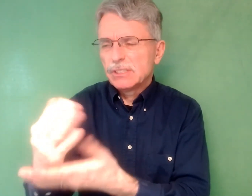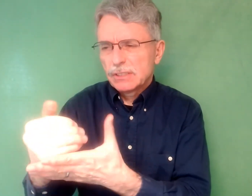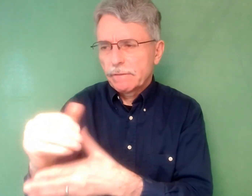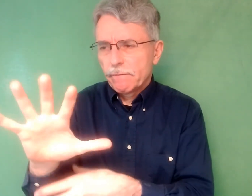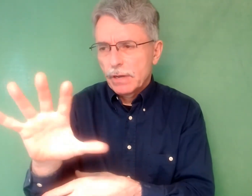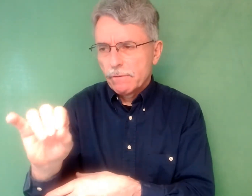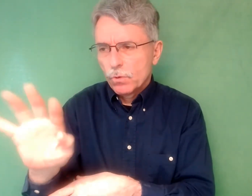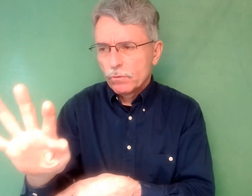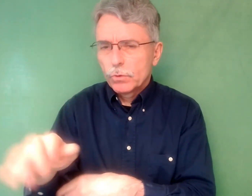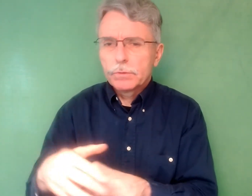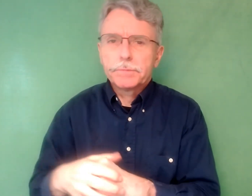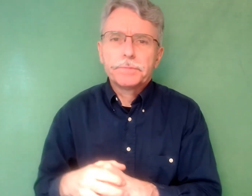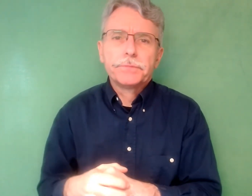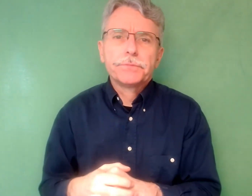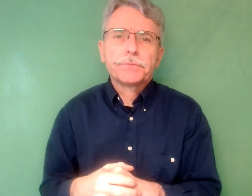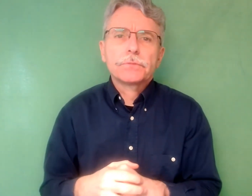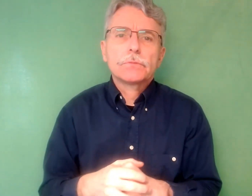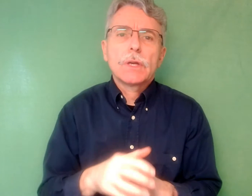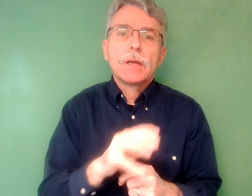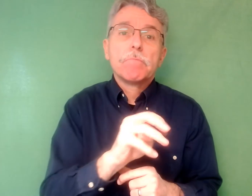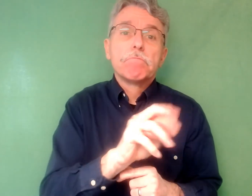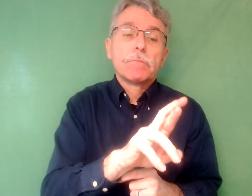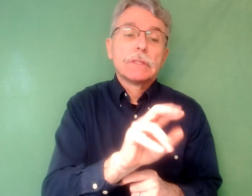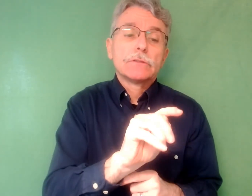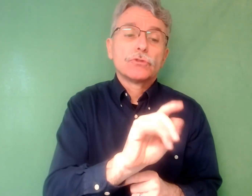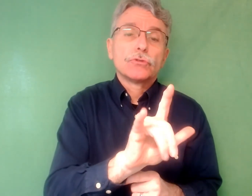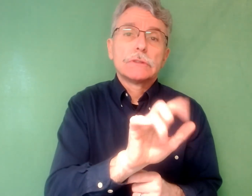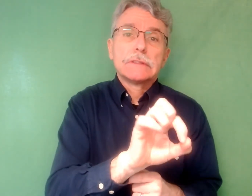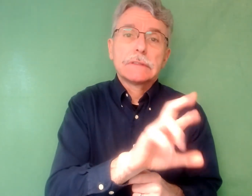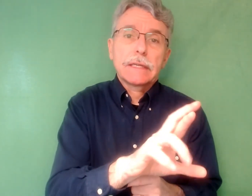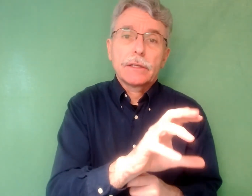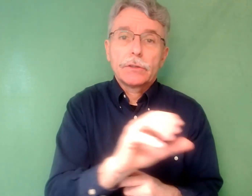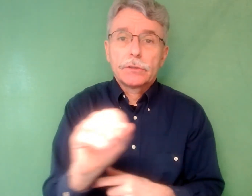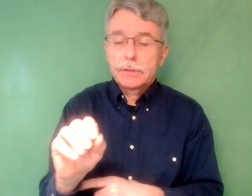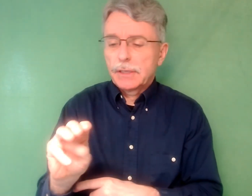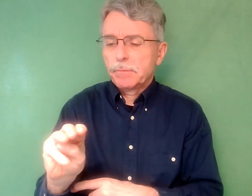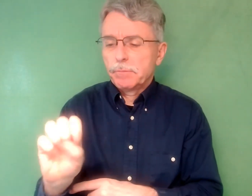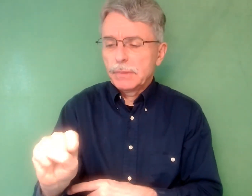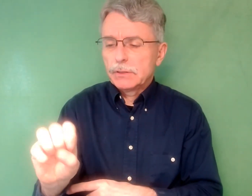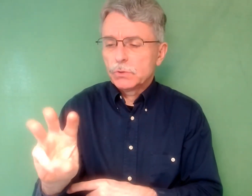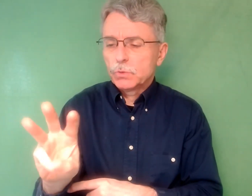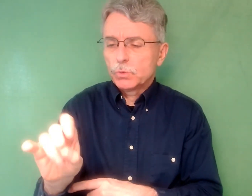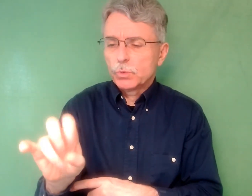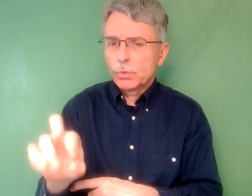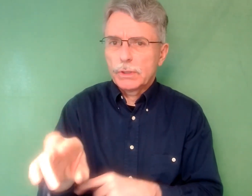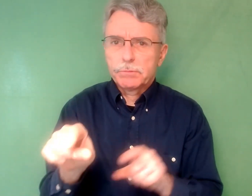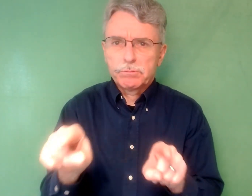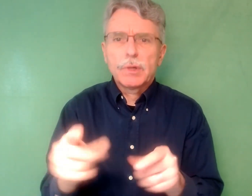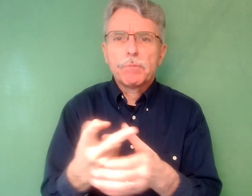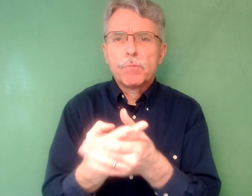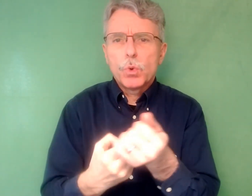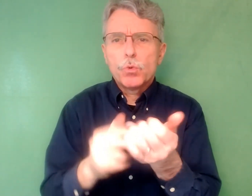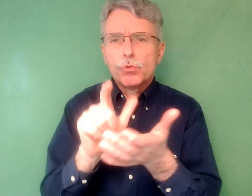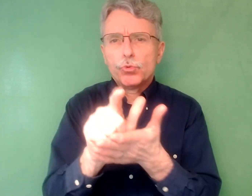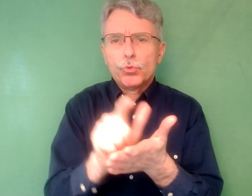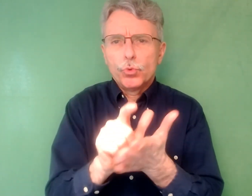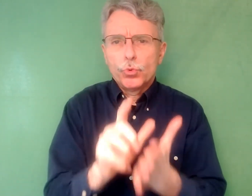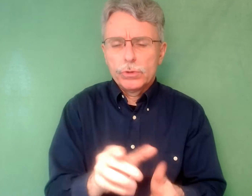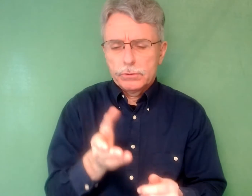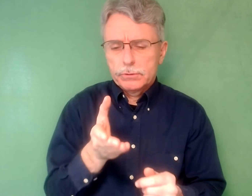Weisberg represent a group of people who are deaf and hard of hearing who are incarcerated in the Illinois corrections system. They